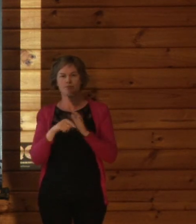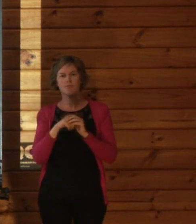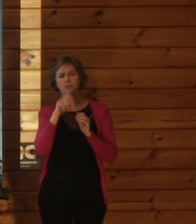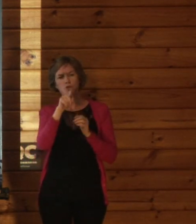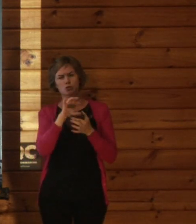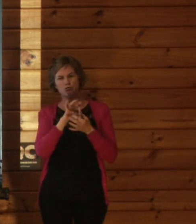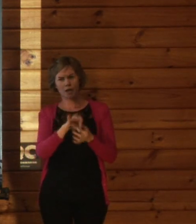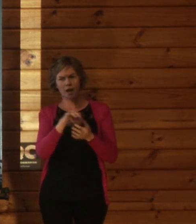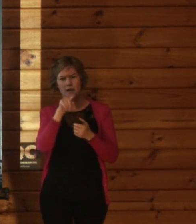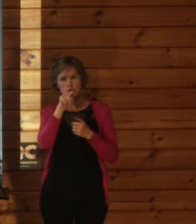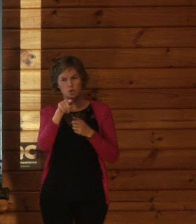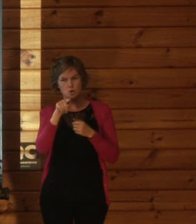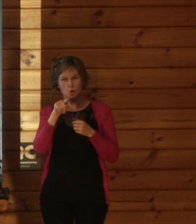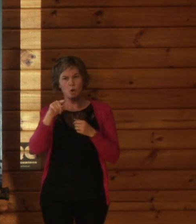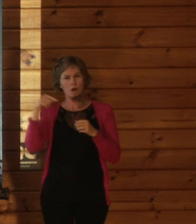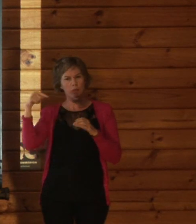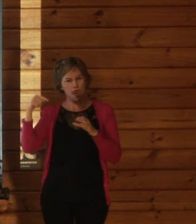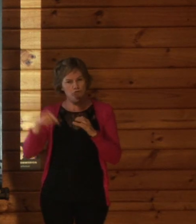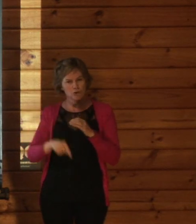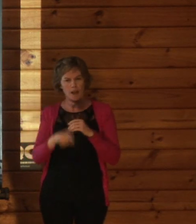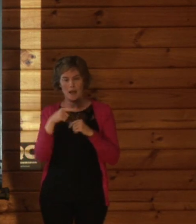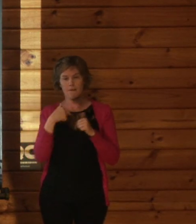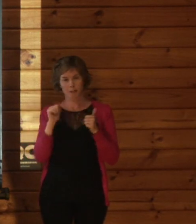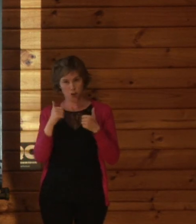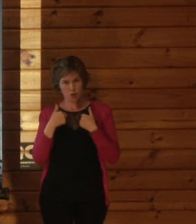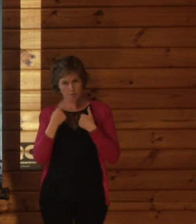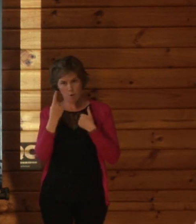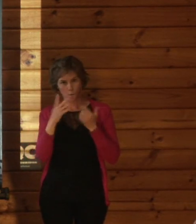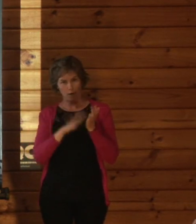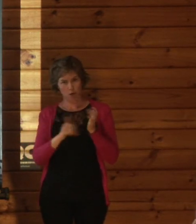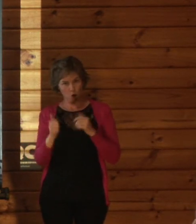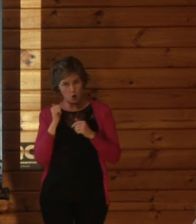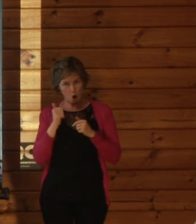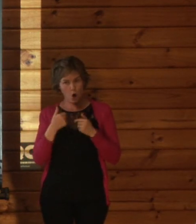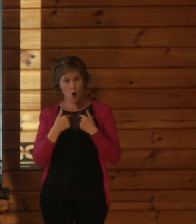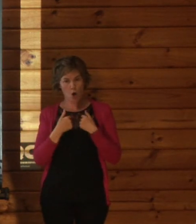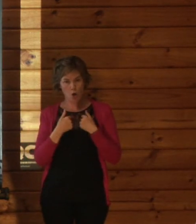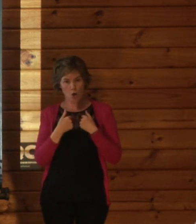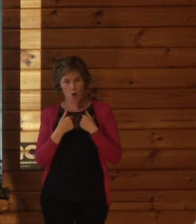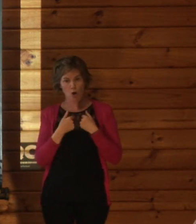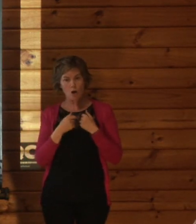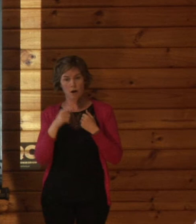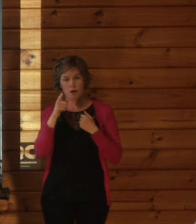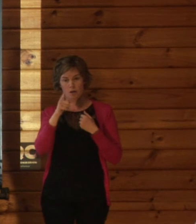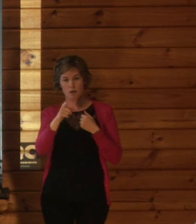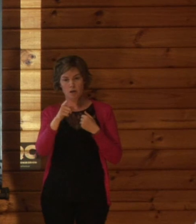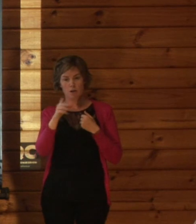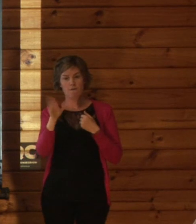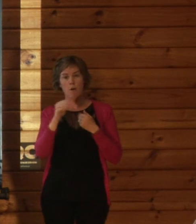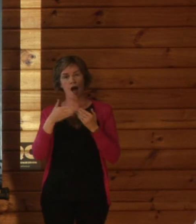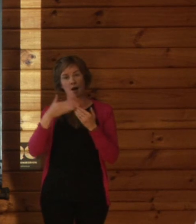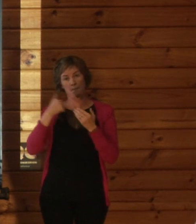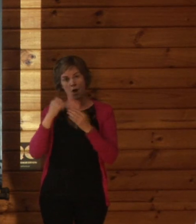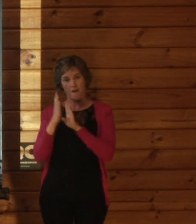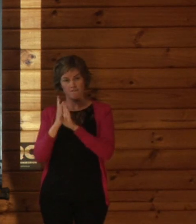about a month ago. Mm-hmm. And this is actually from the other side of my fence where it shows in 10 to 70 centimeter